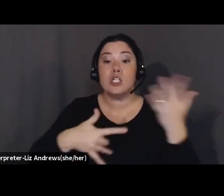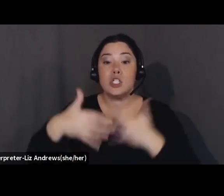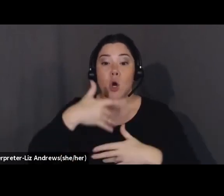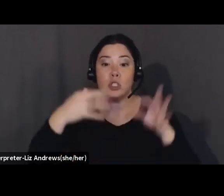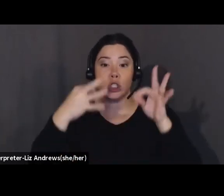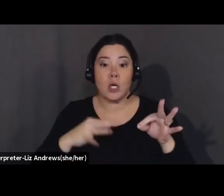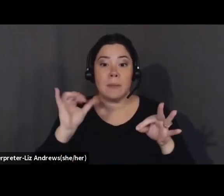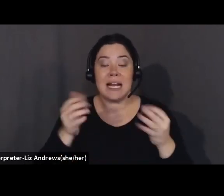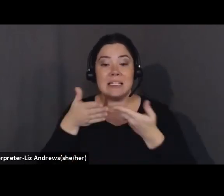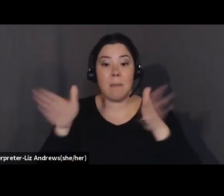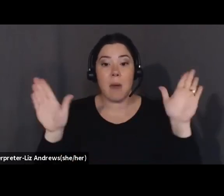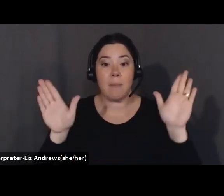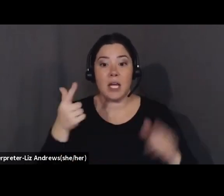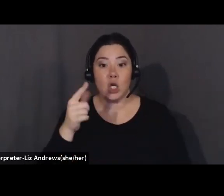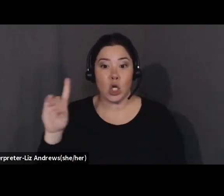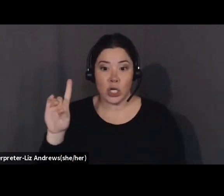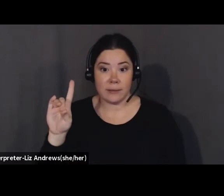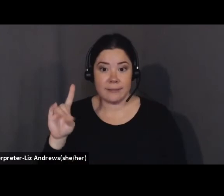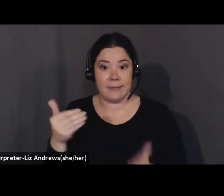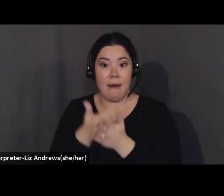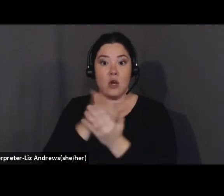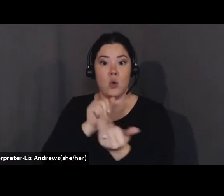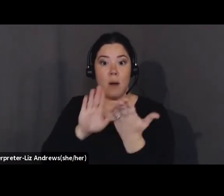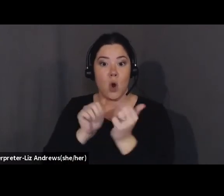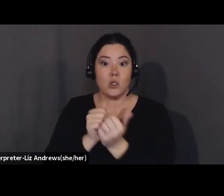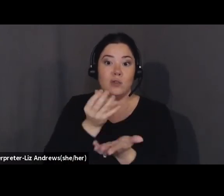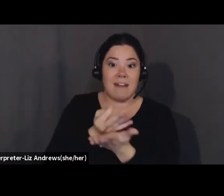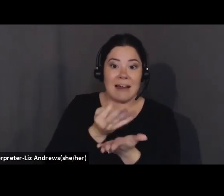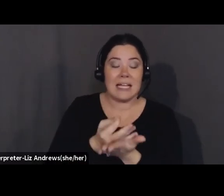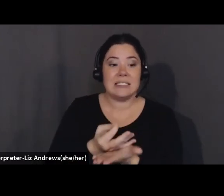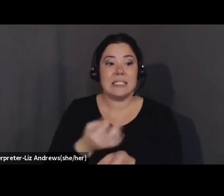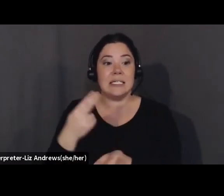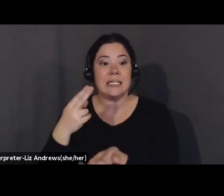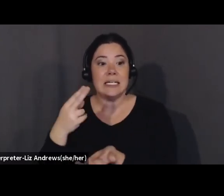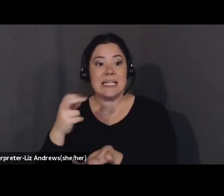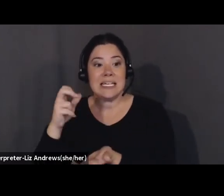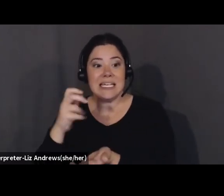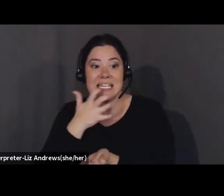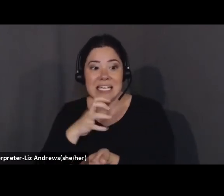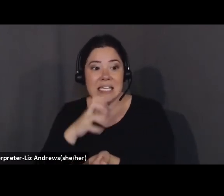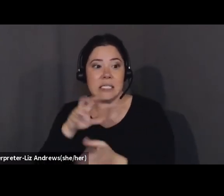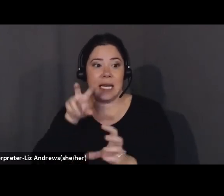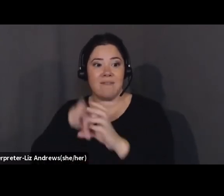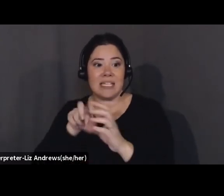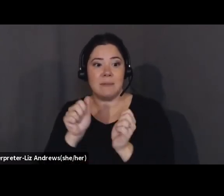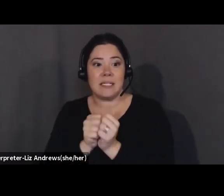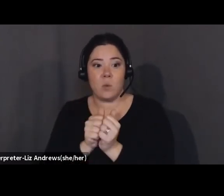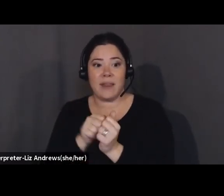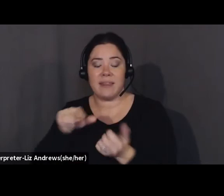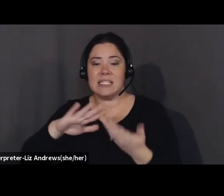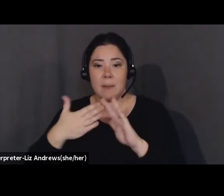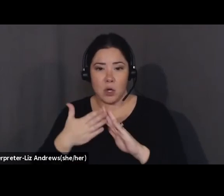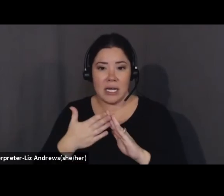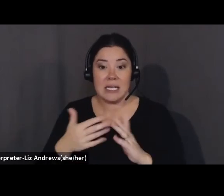Public Goods, a new approach to financing key investments in healthy communities, by noted health policy expert